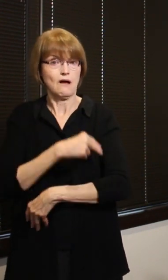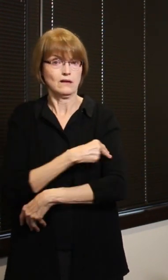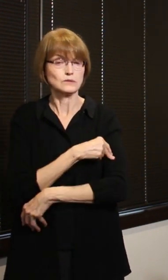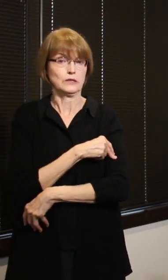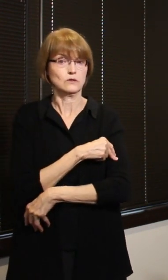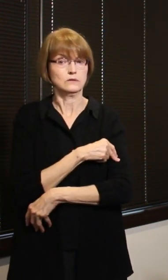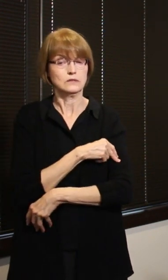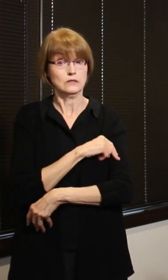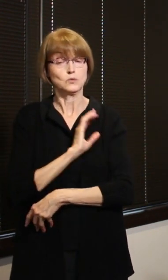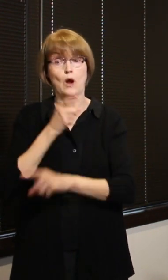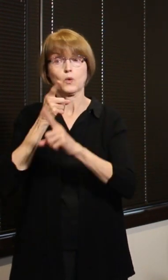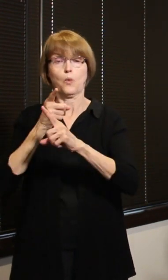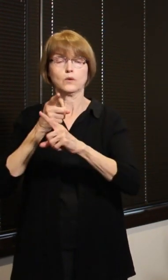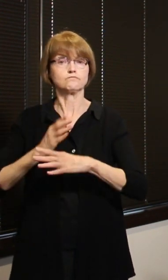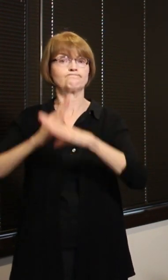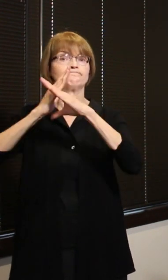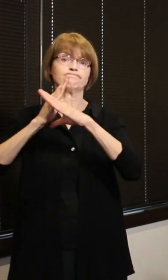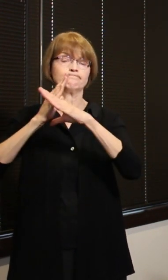that transmission.